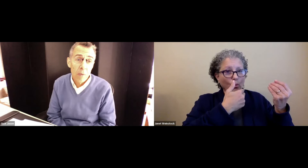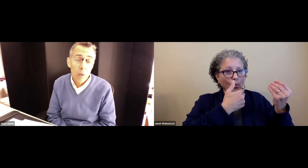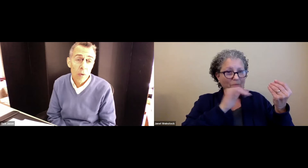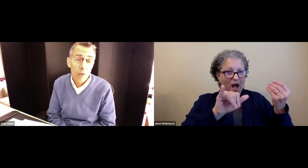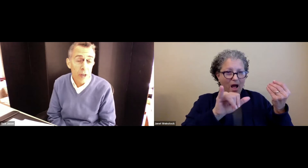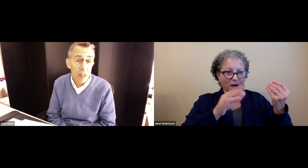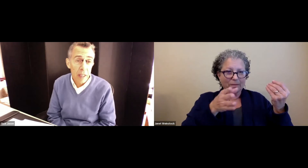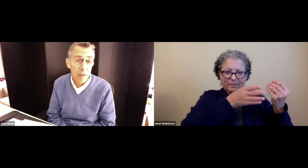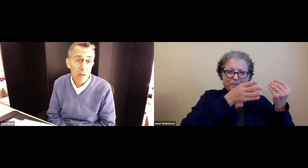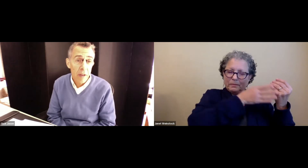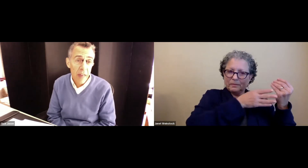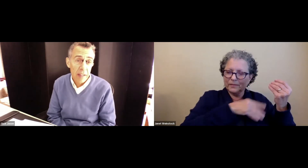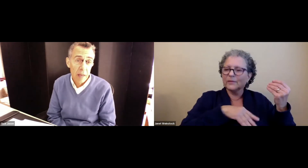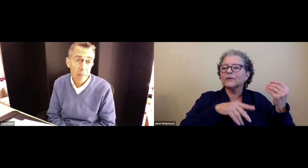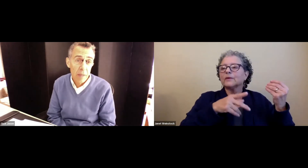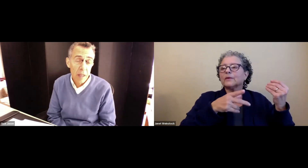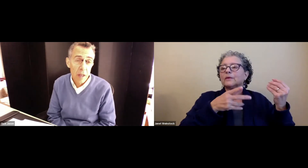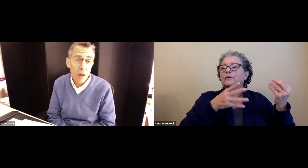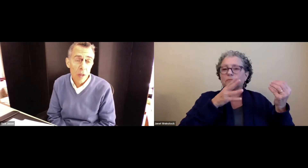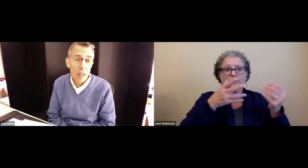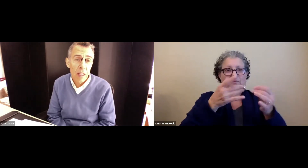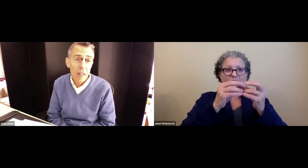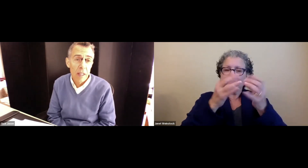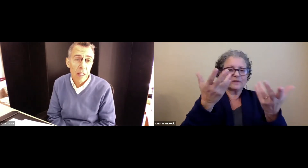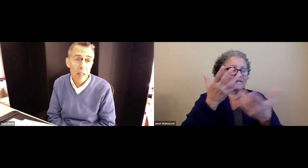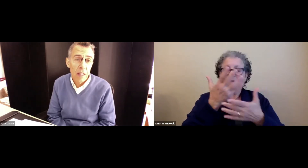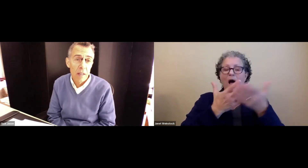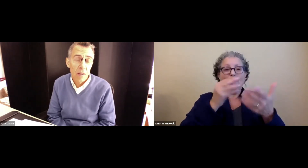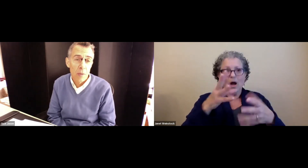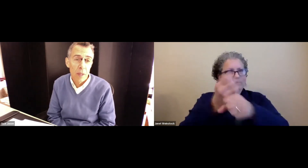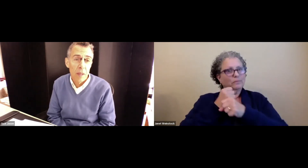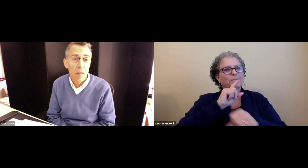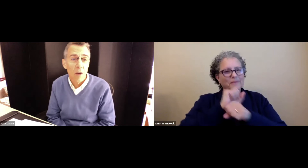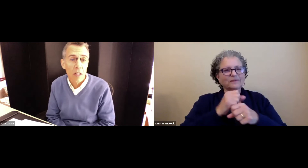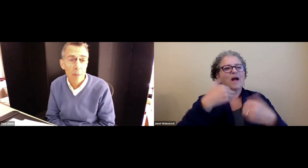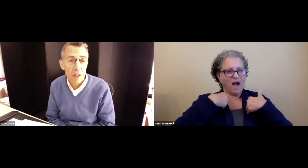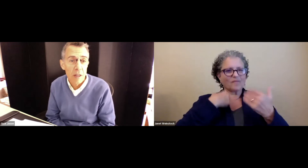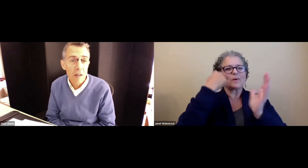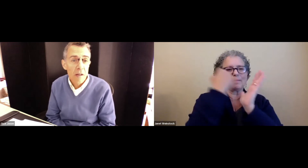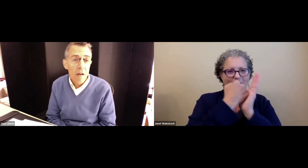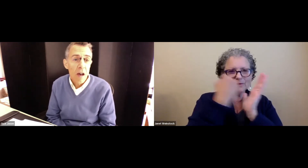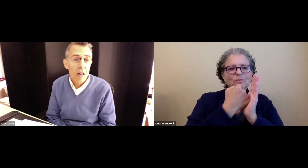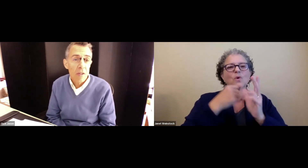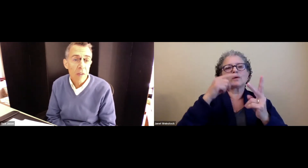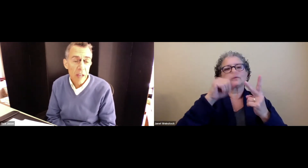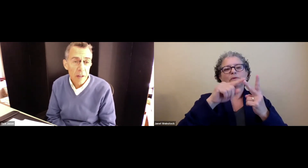were free to leave at that time, early in the German occupation. So they got their